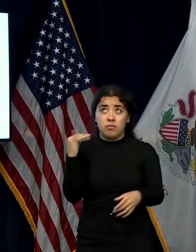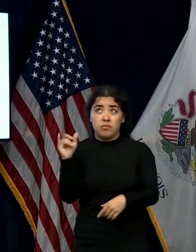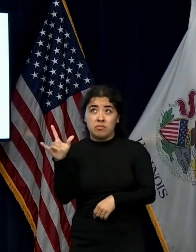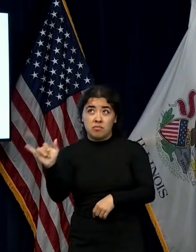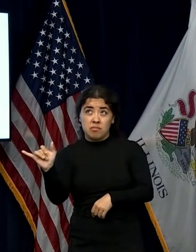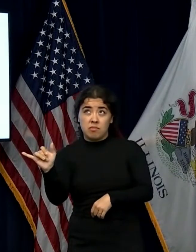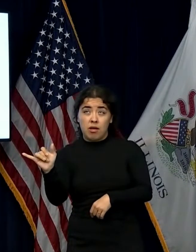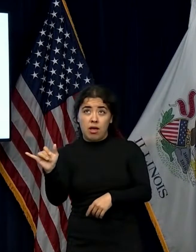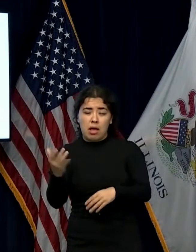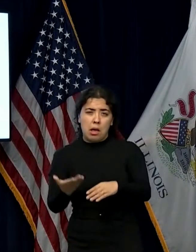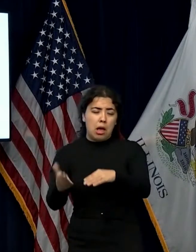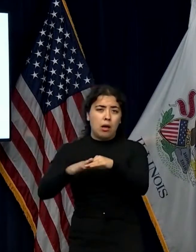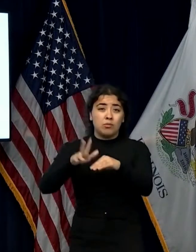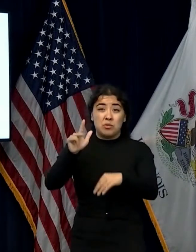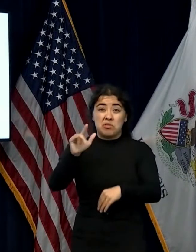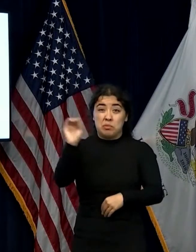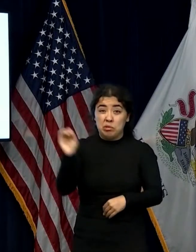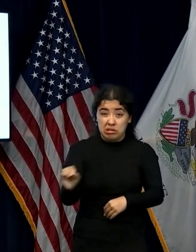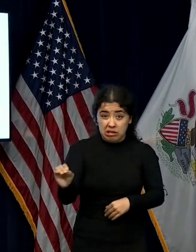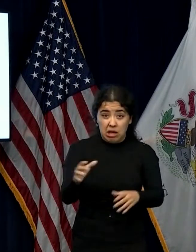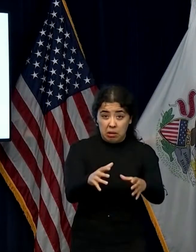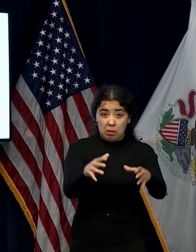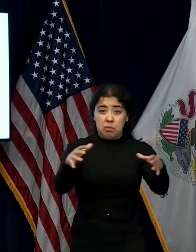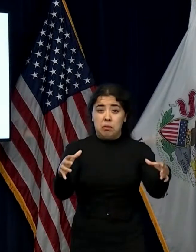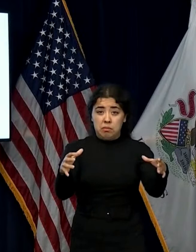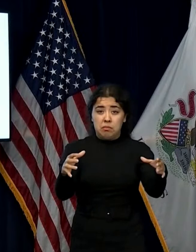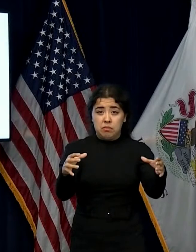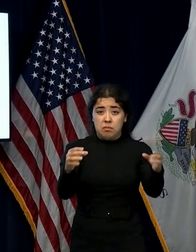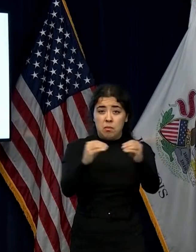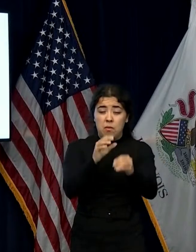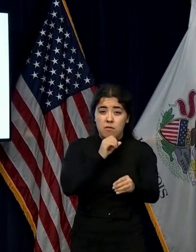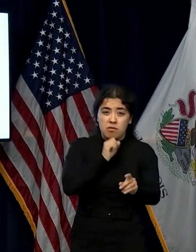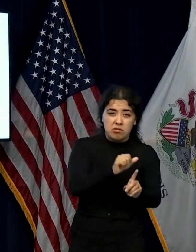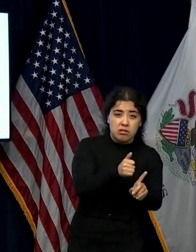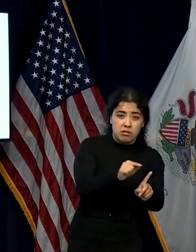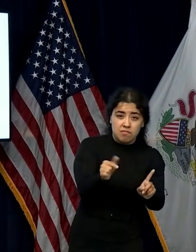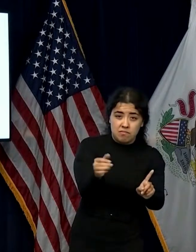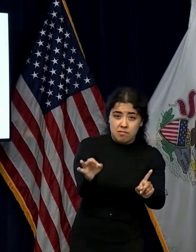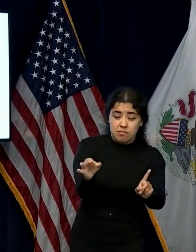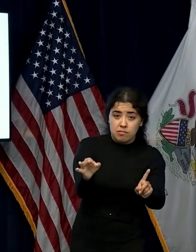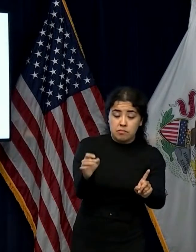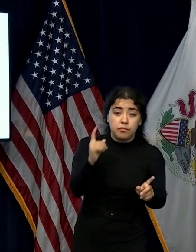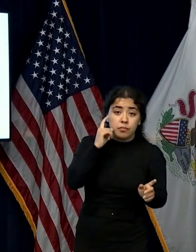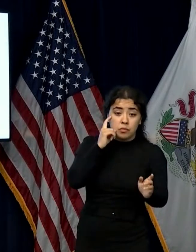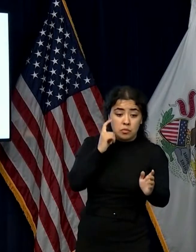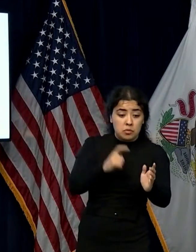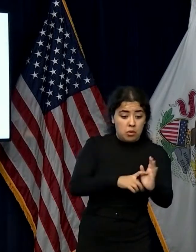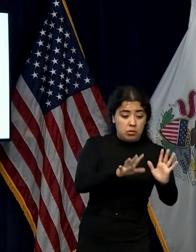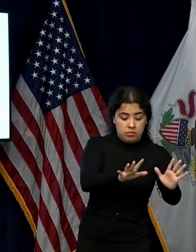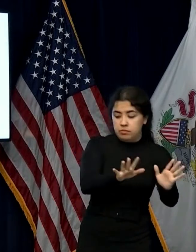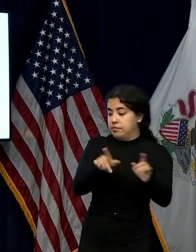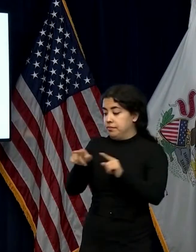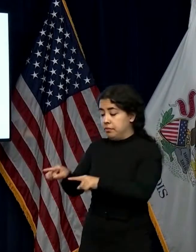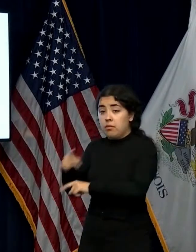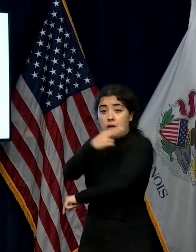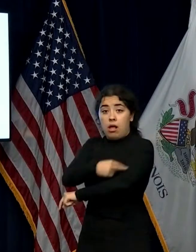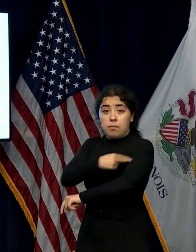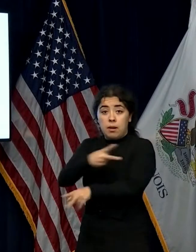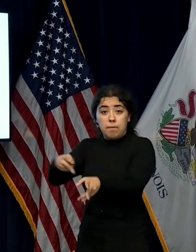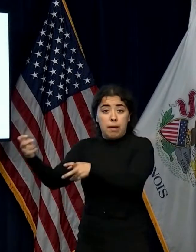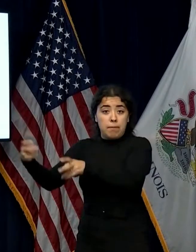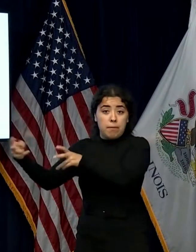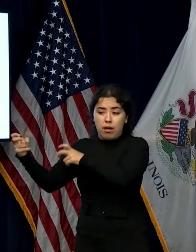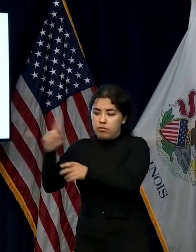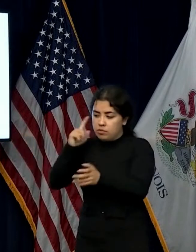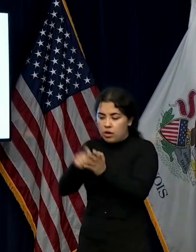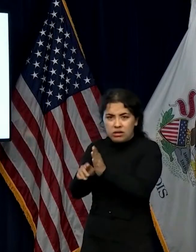to 23. We are seeing the same trend for hospitalizations. The percent of hospitalizations among